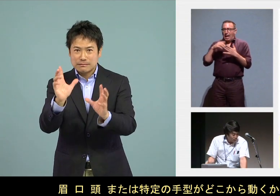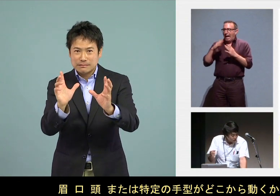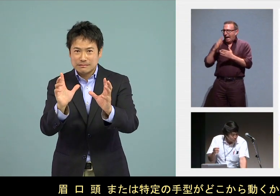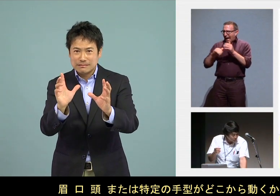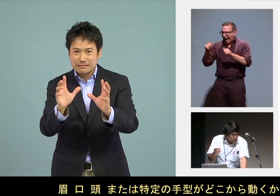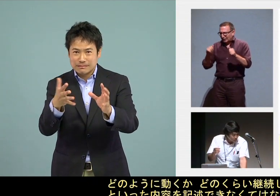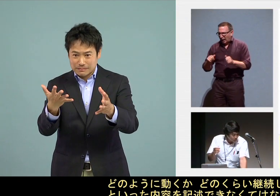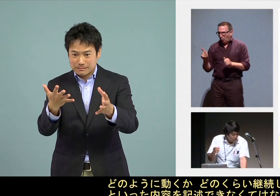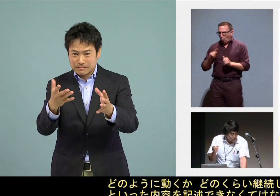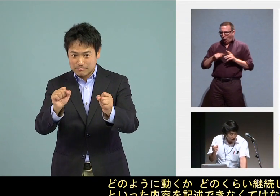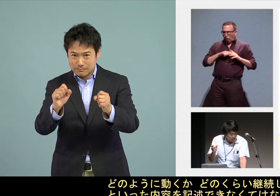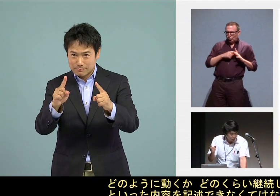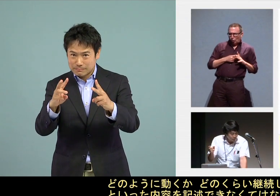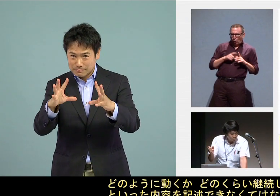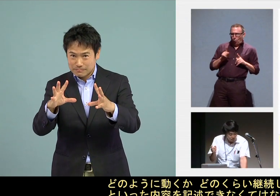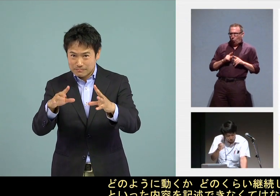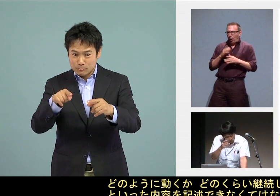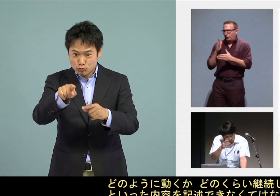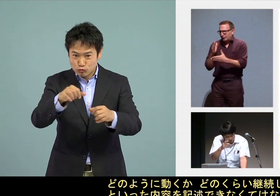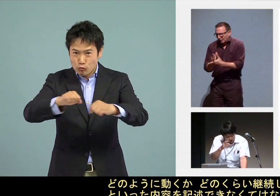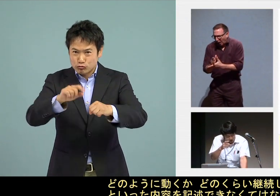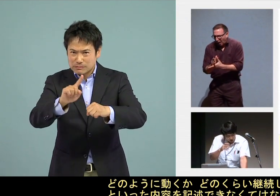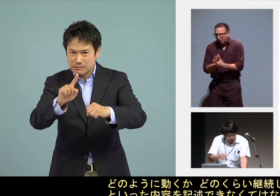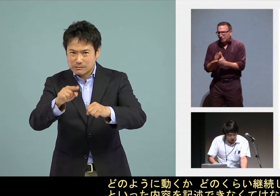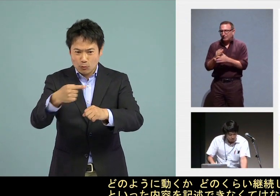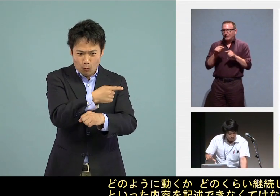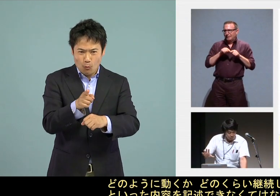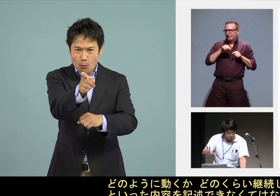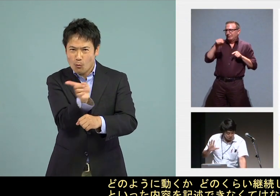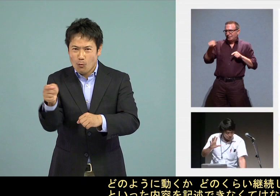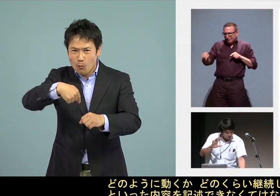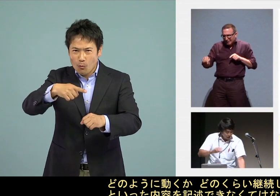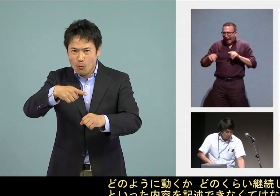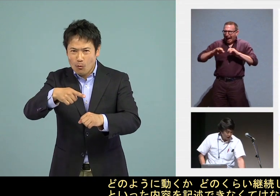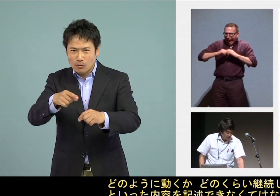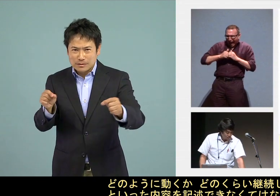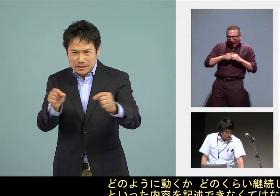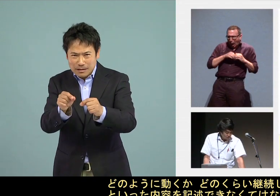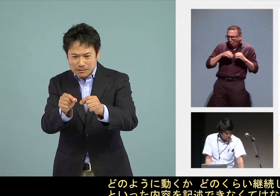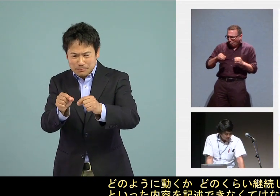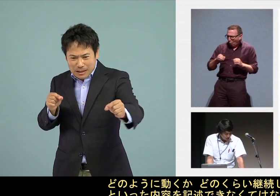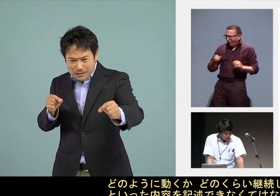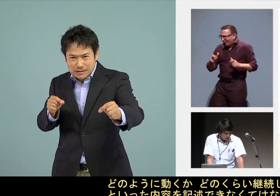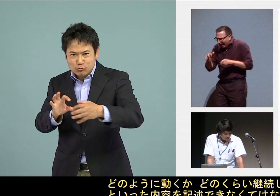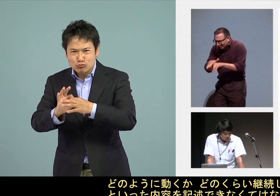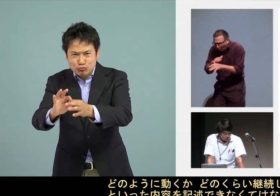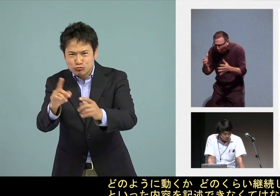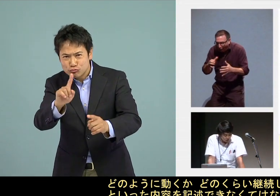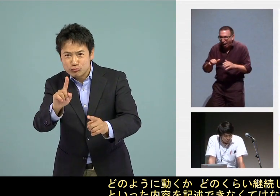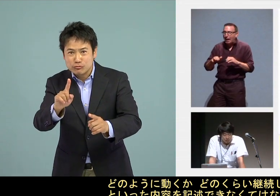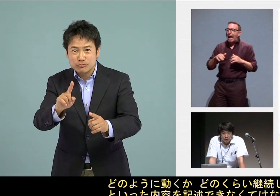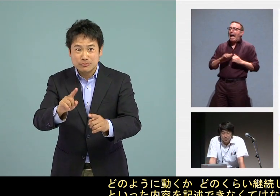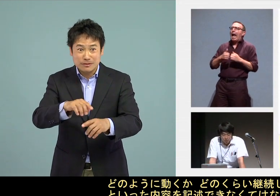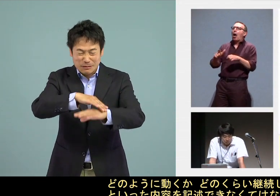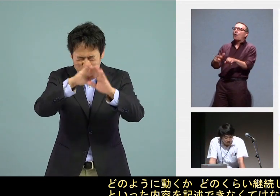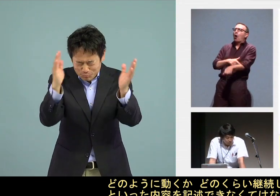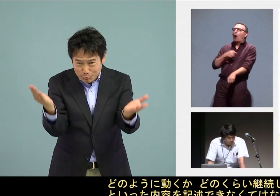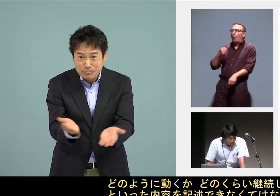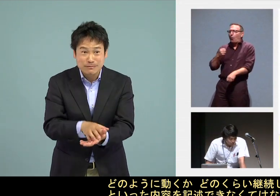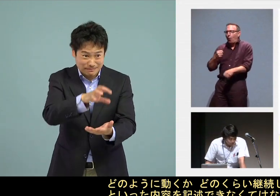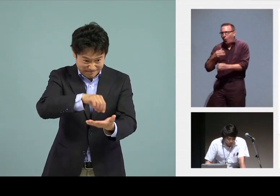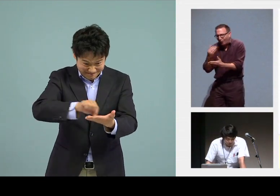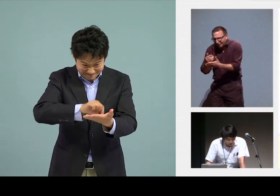moves from, where they move to, how they move, and how long they continue to move, and so